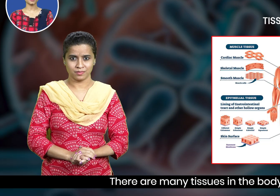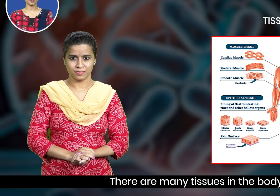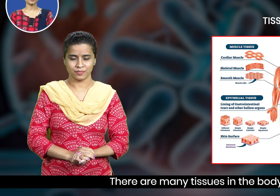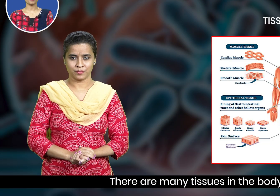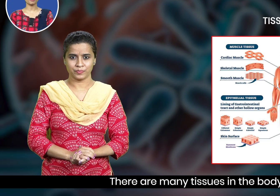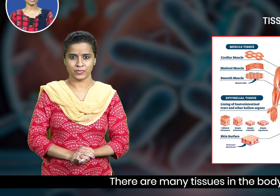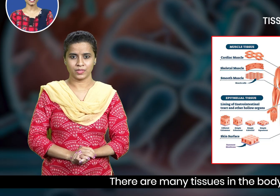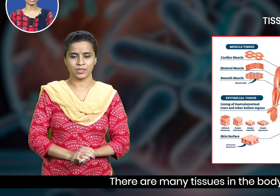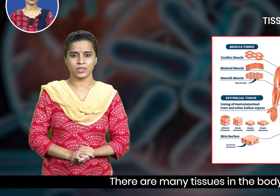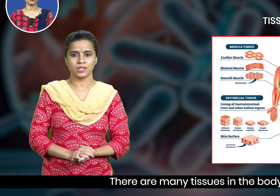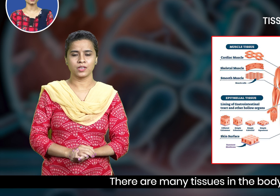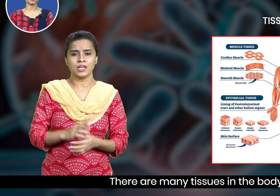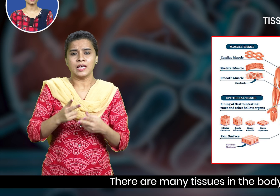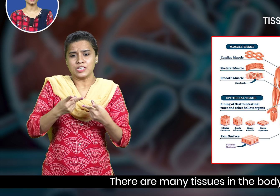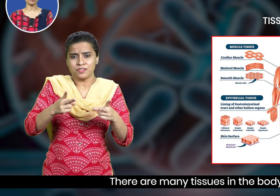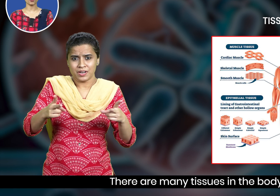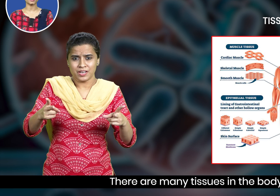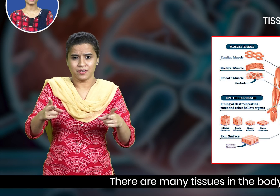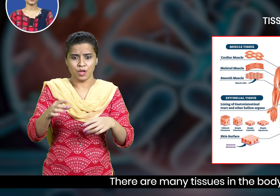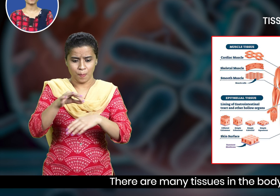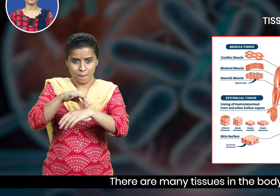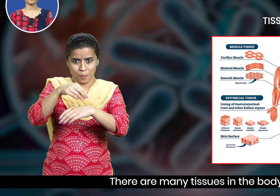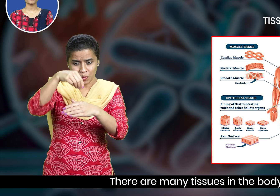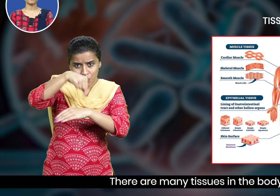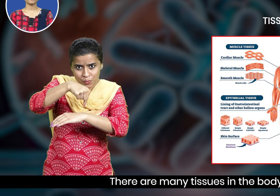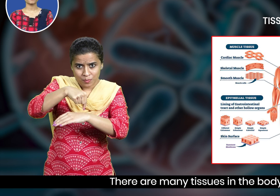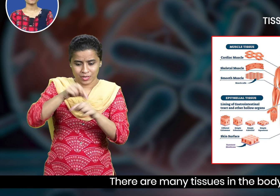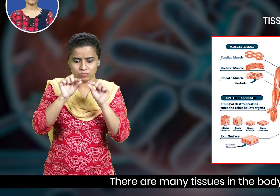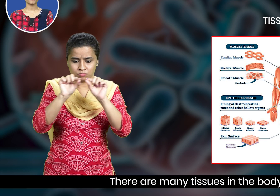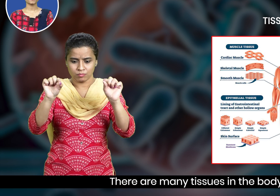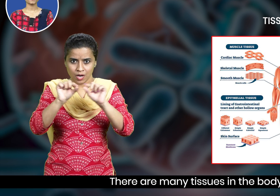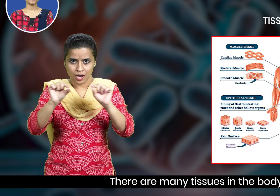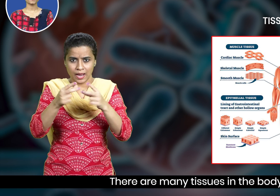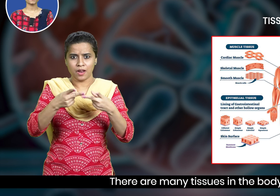There are many tissues in the body.